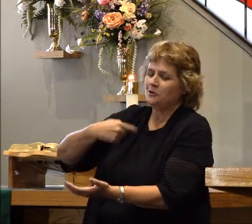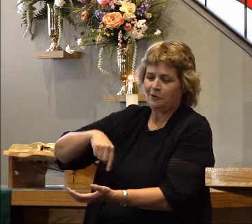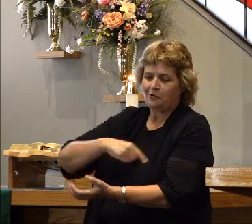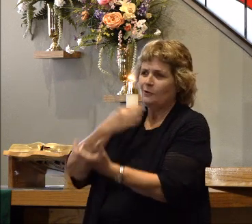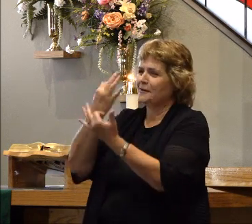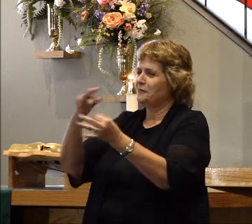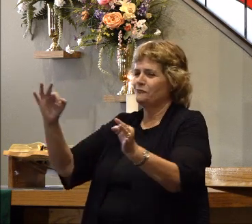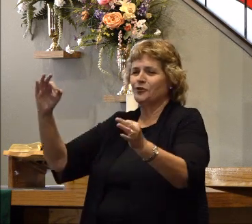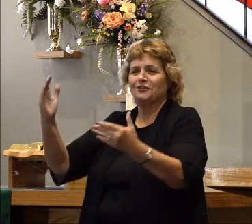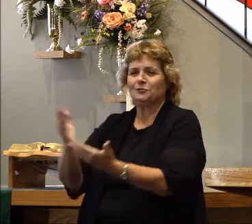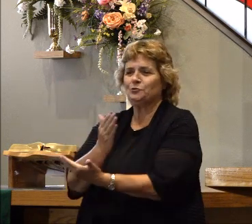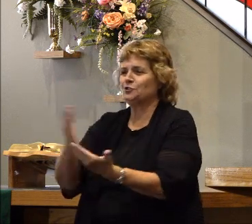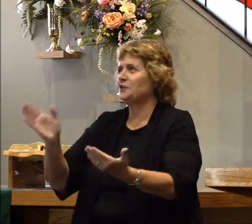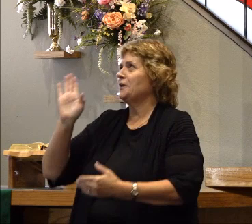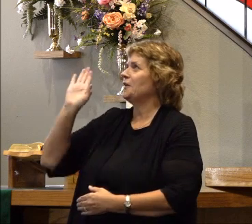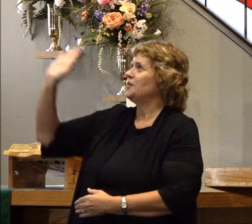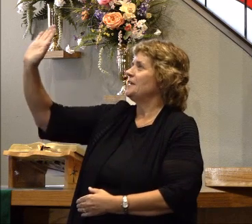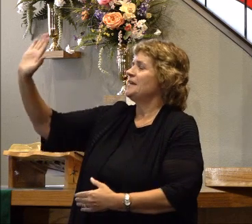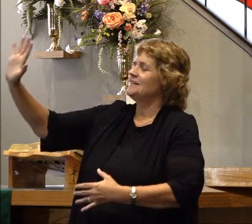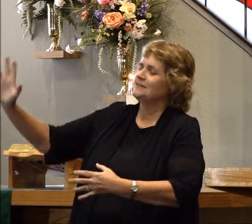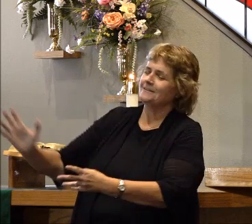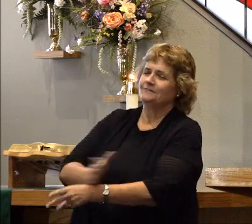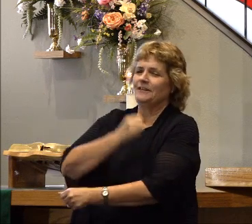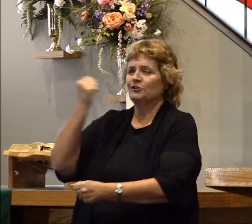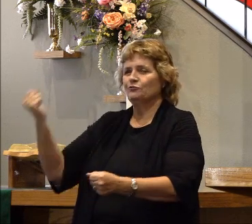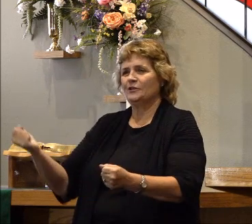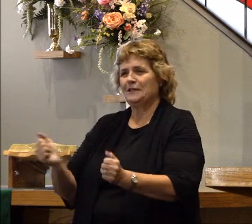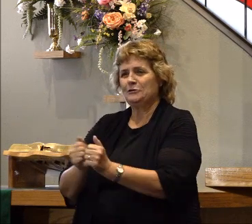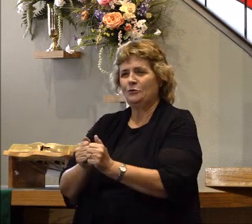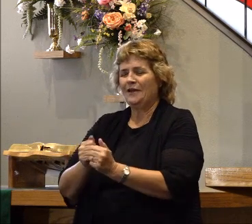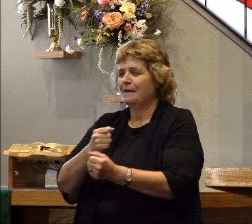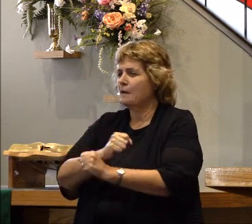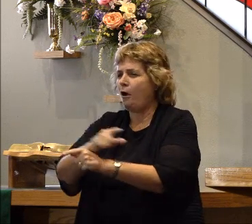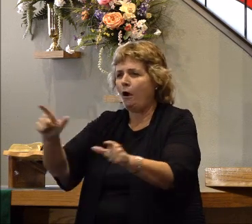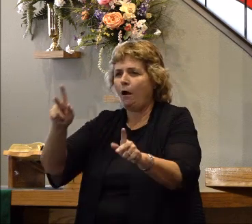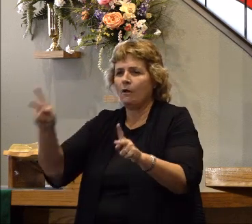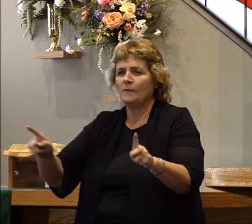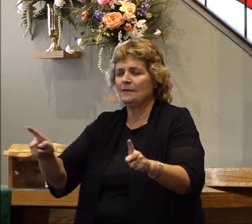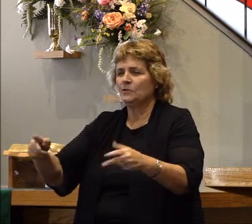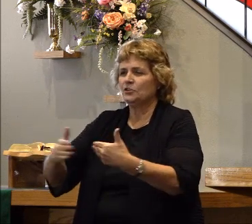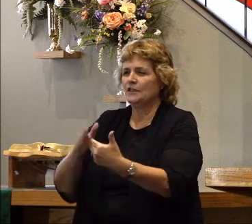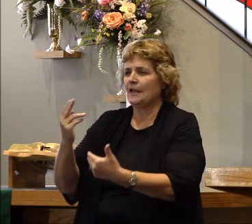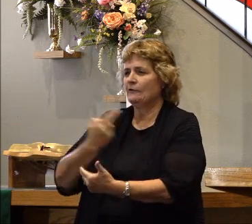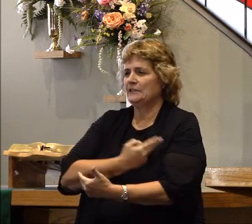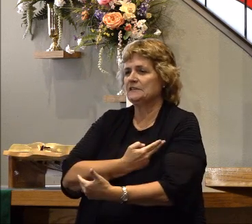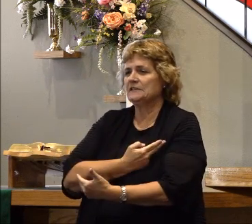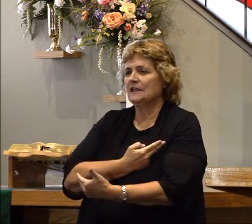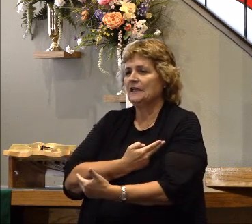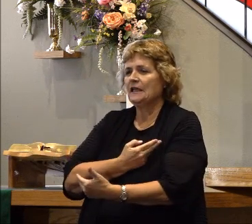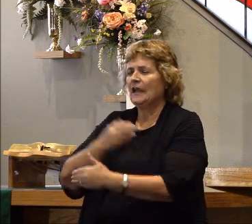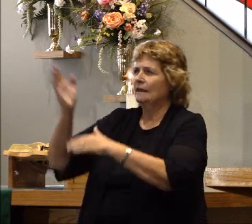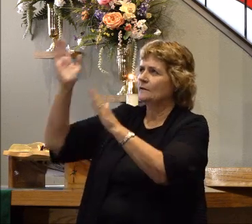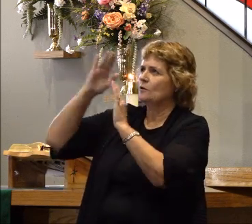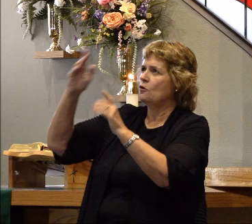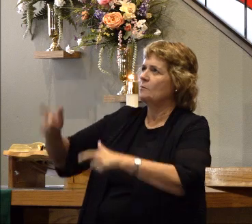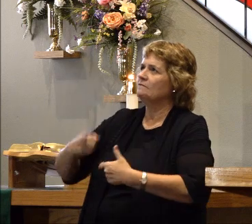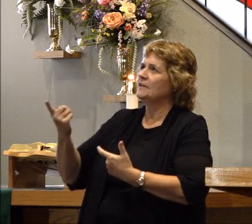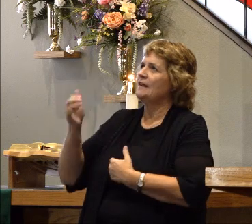victory with those around us through the forgiveness of sins and the hope of life everlasting.